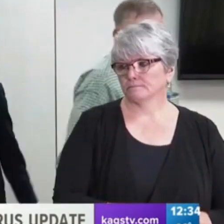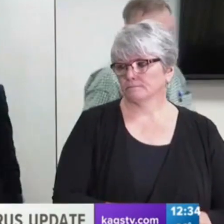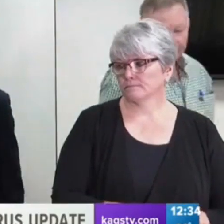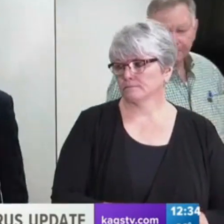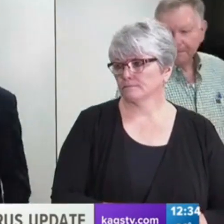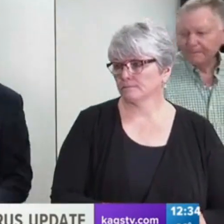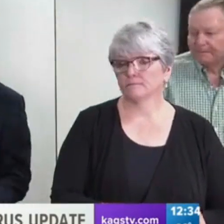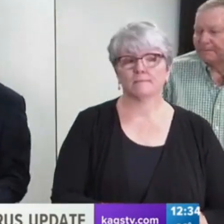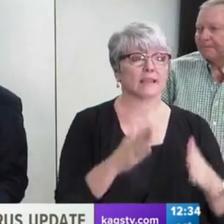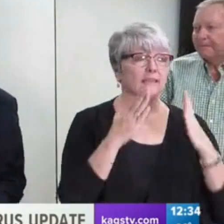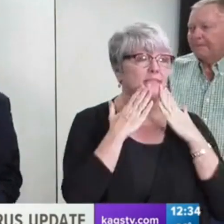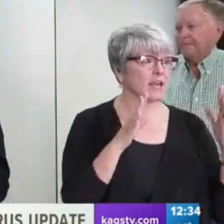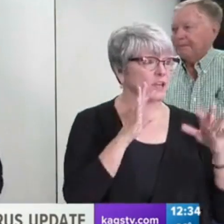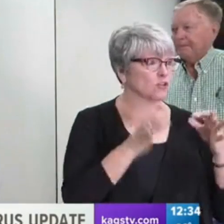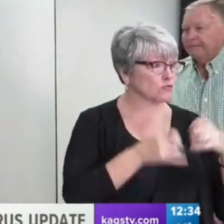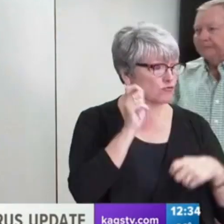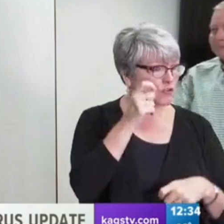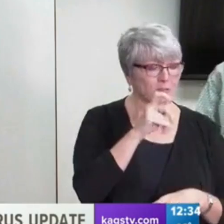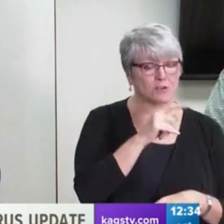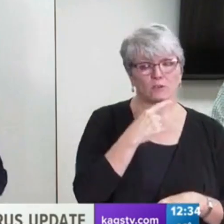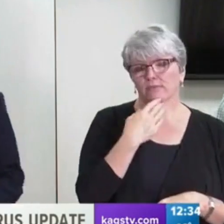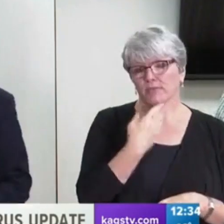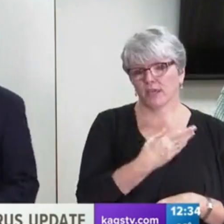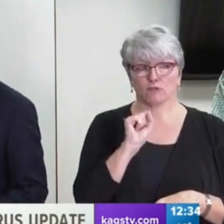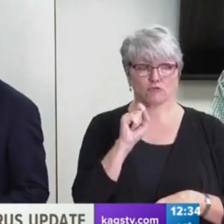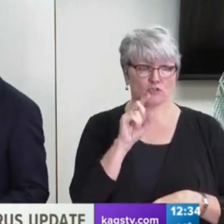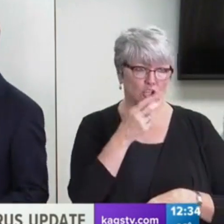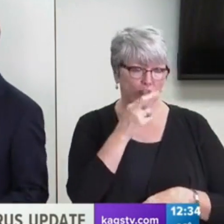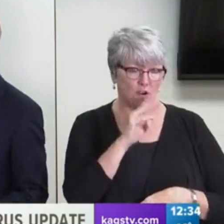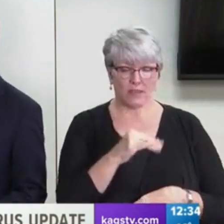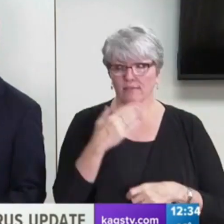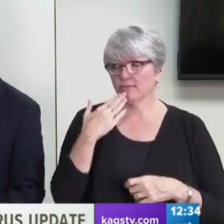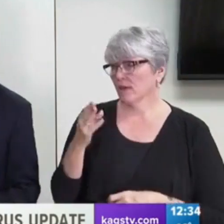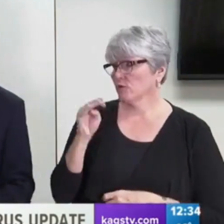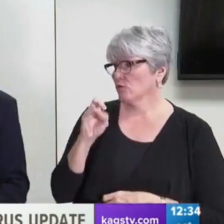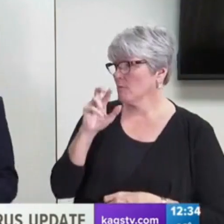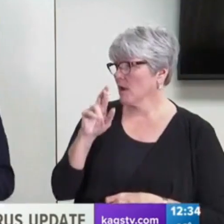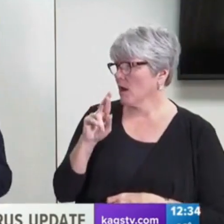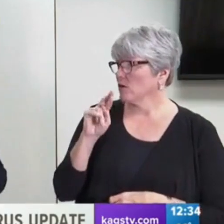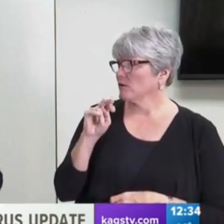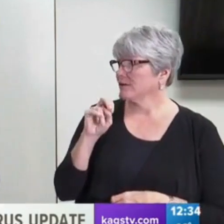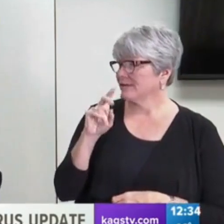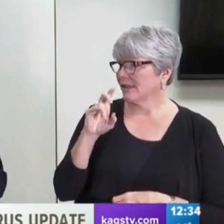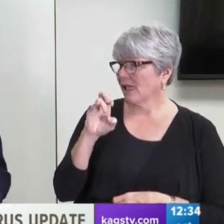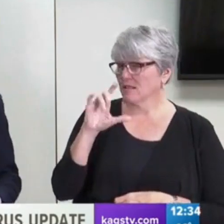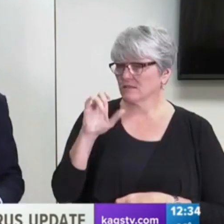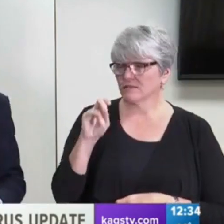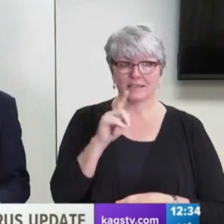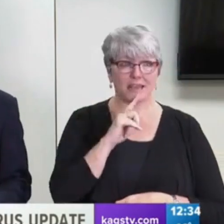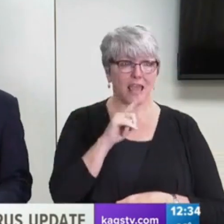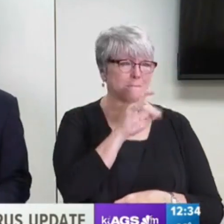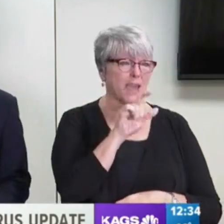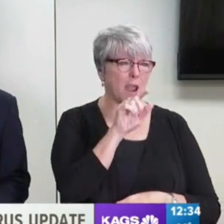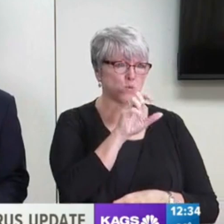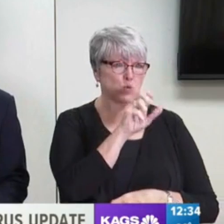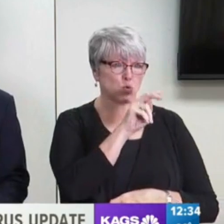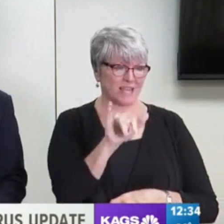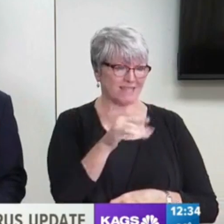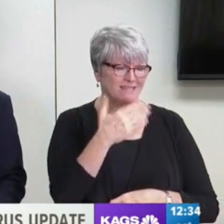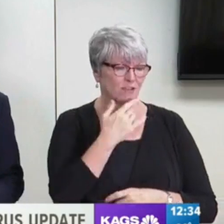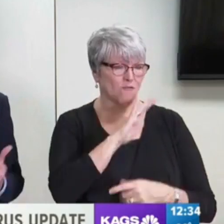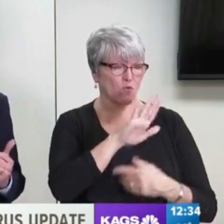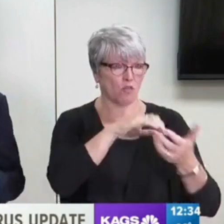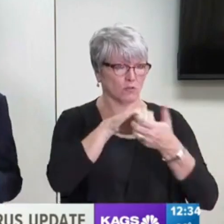All right, and thank you, Judge Peters. Thank you, Sherry. Thank you, Mayor Nelson. And a shout out to Mayor Mooney as well for